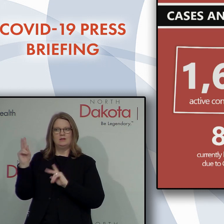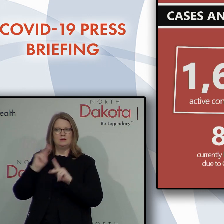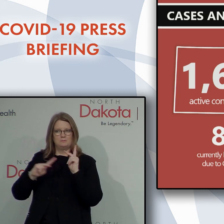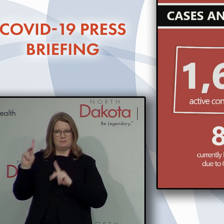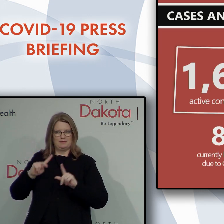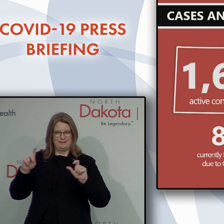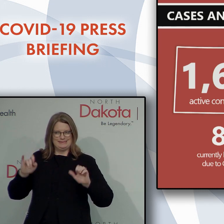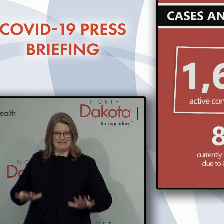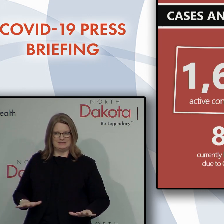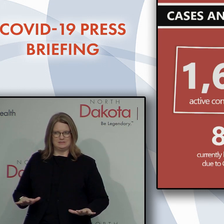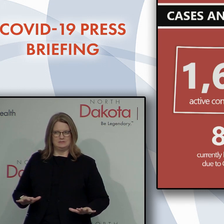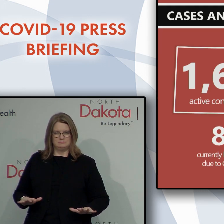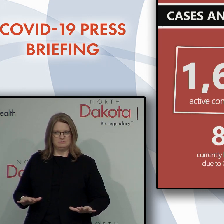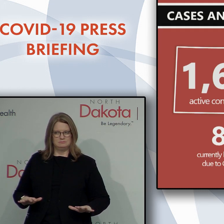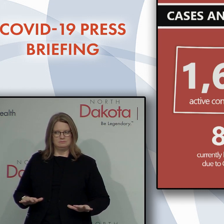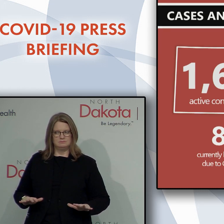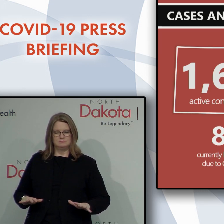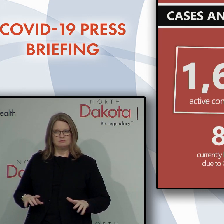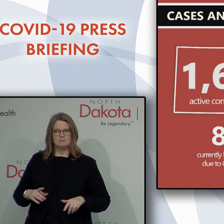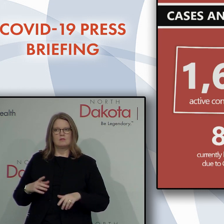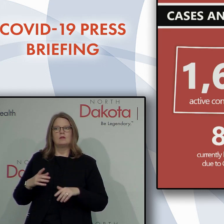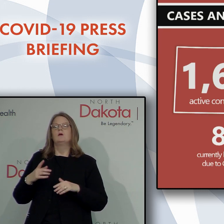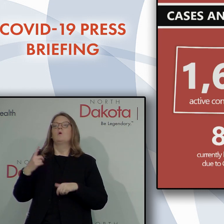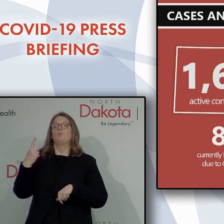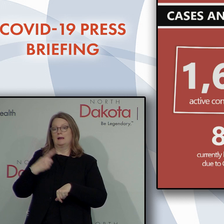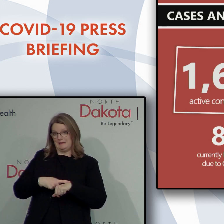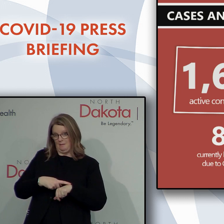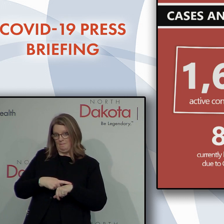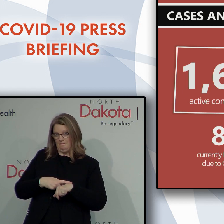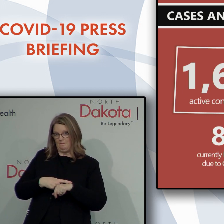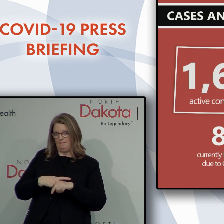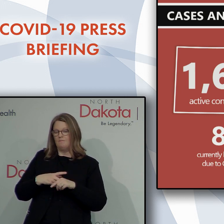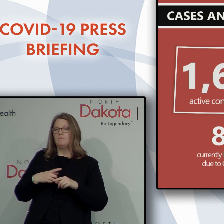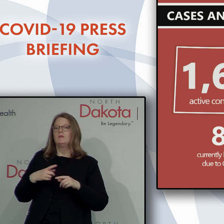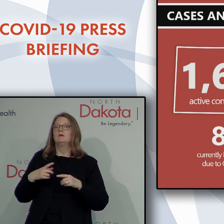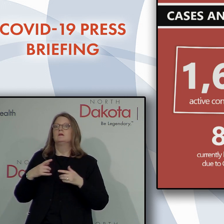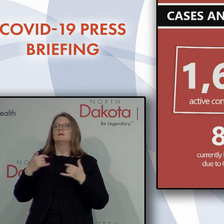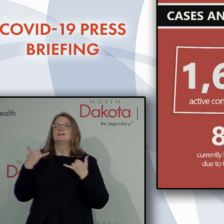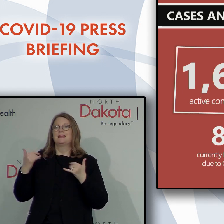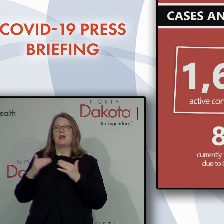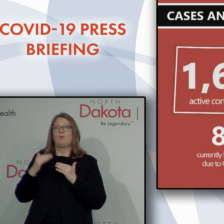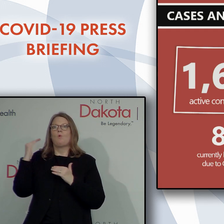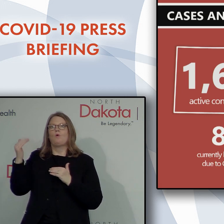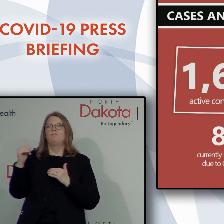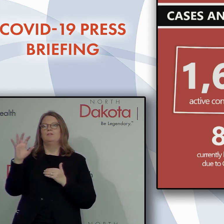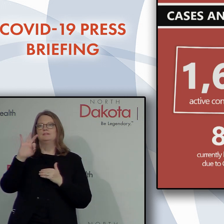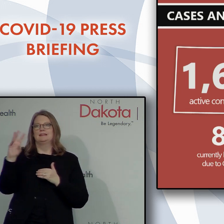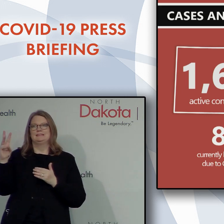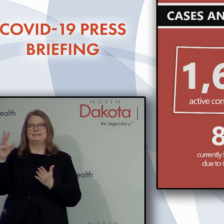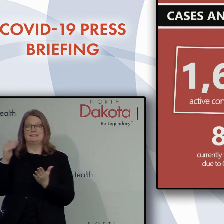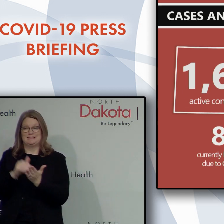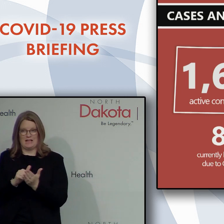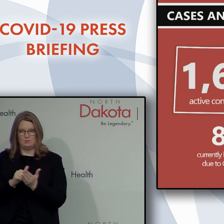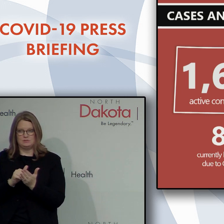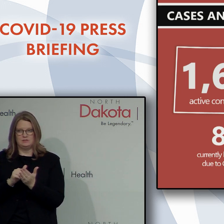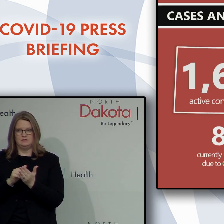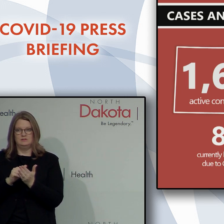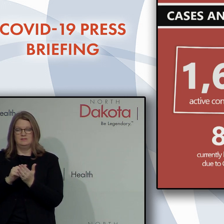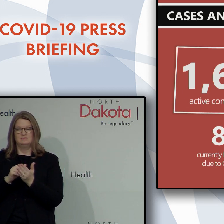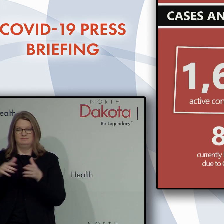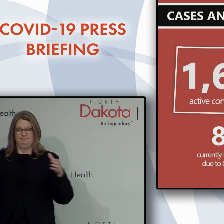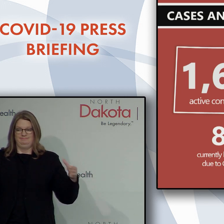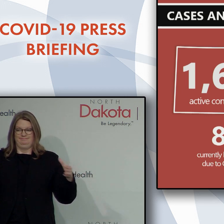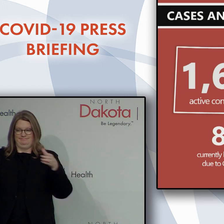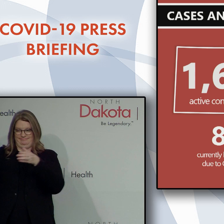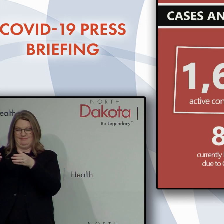tested at least one time, and that's resulted in now over 96,000 positive